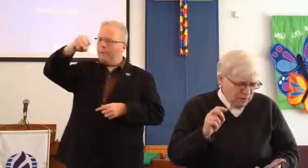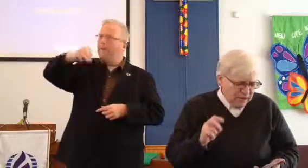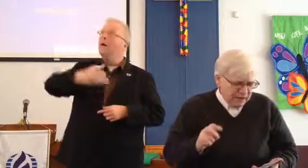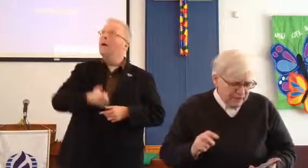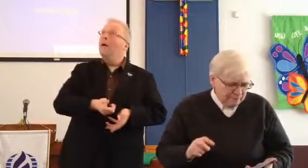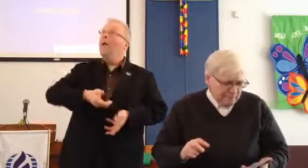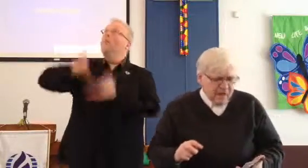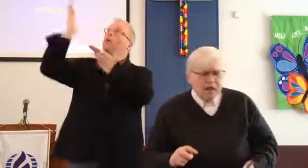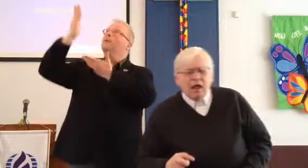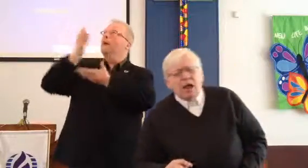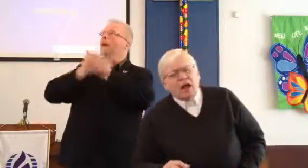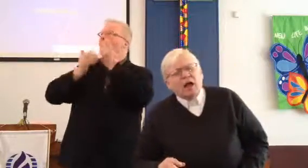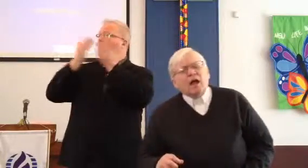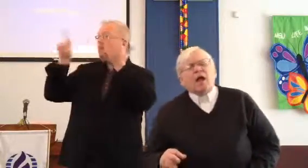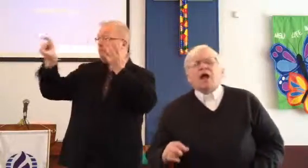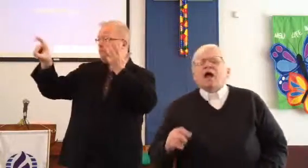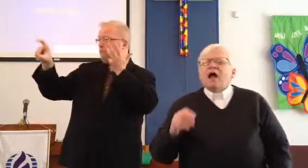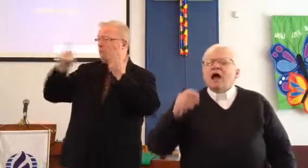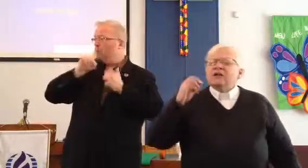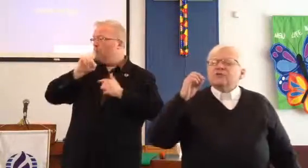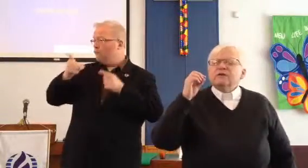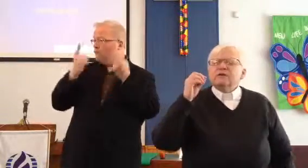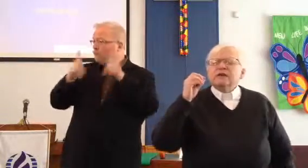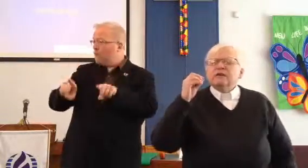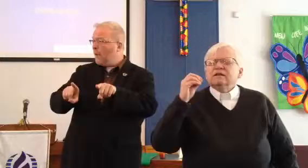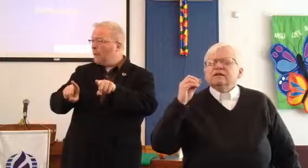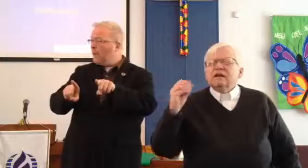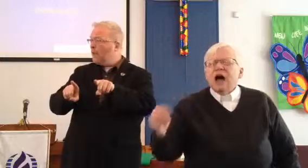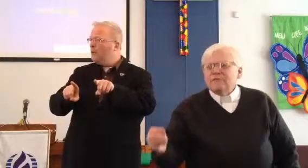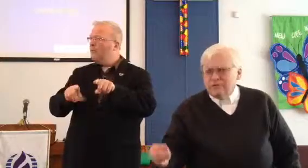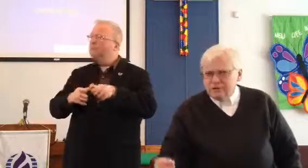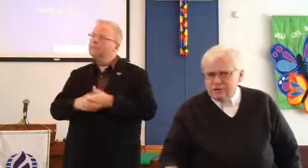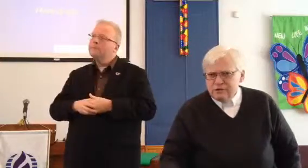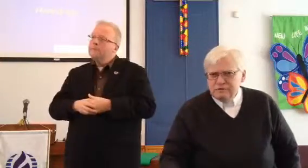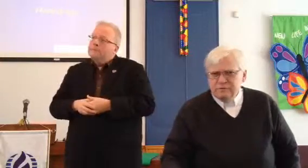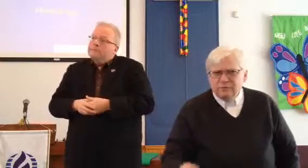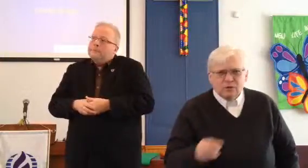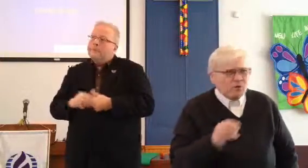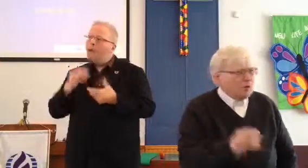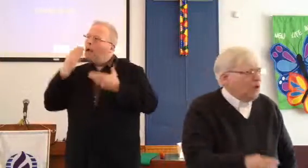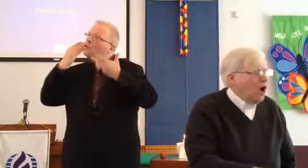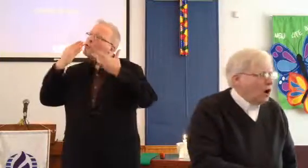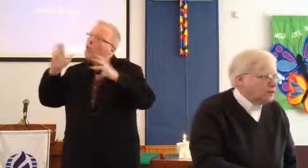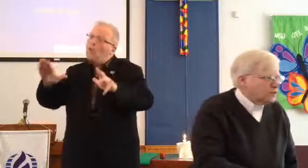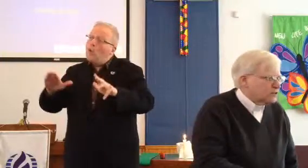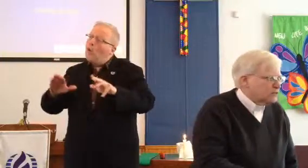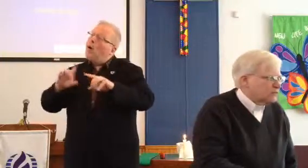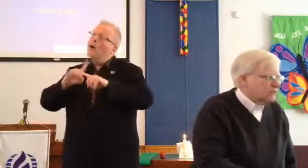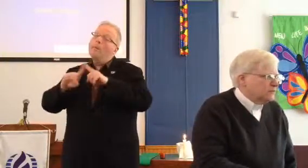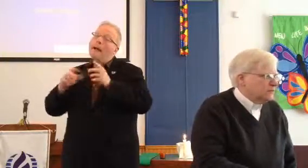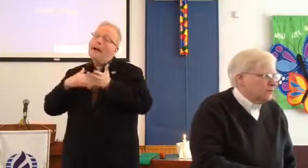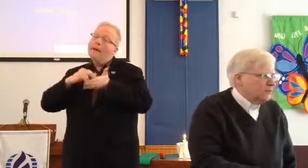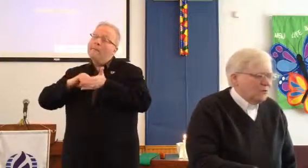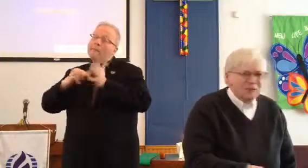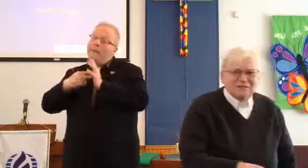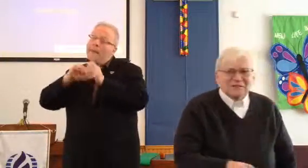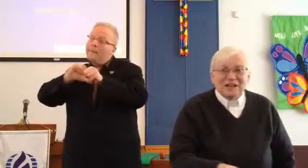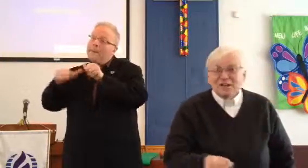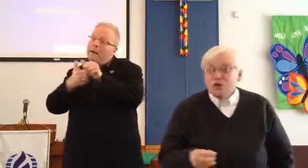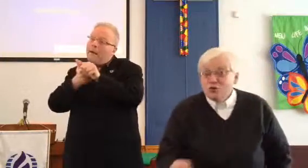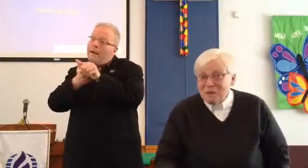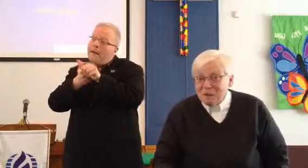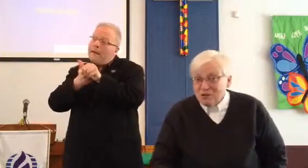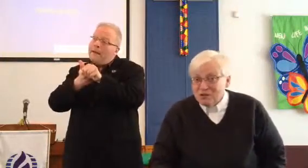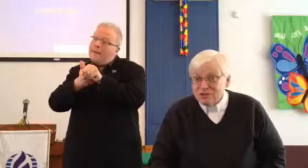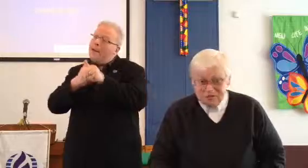What if we read them as we read novels or blogs or